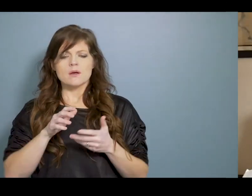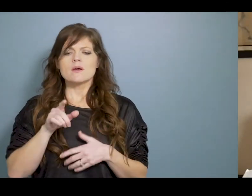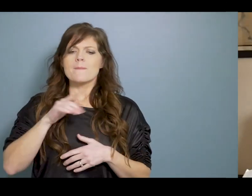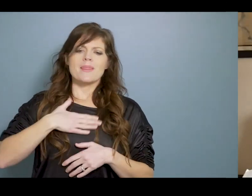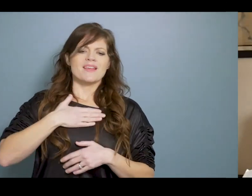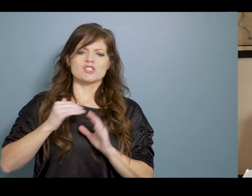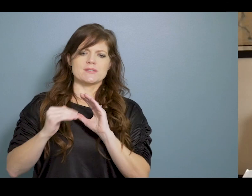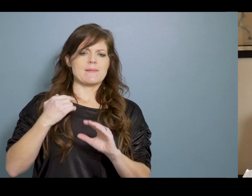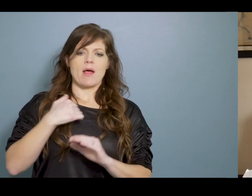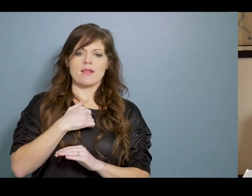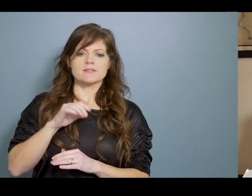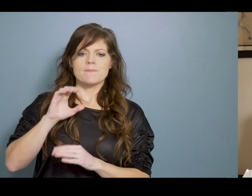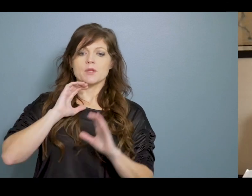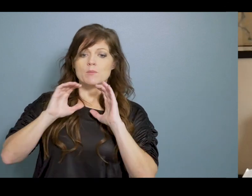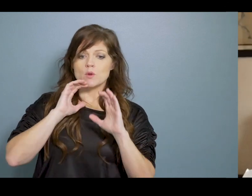us,